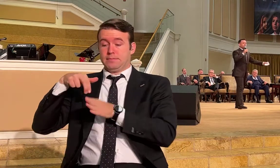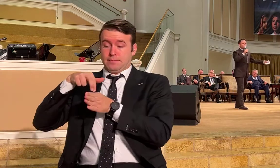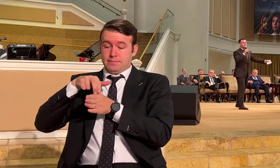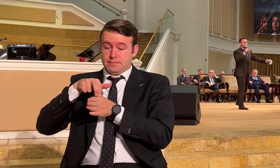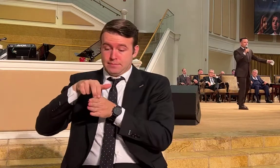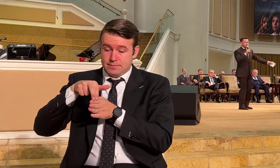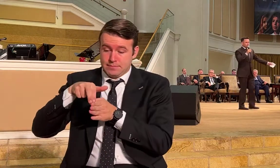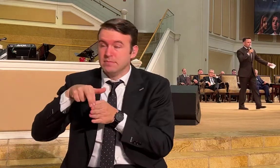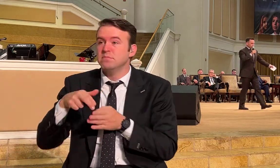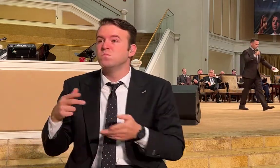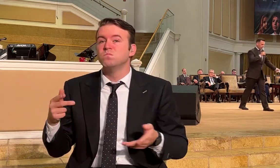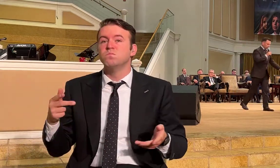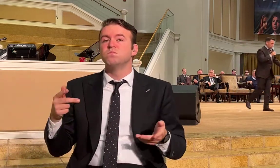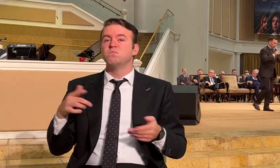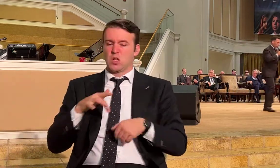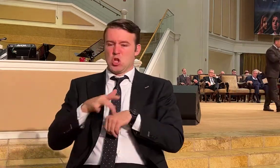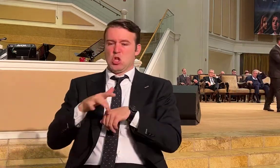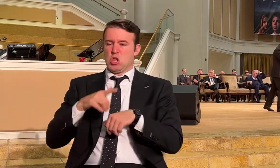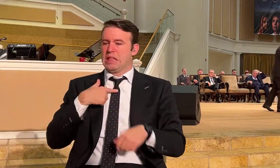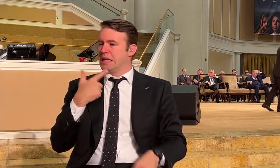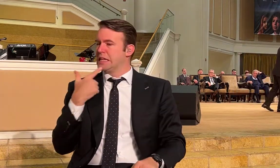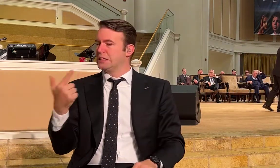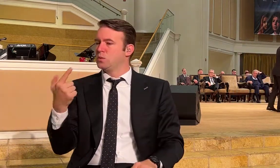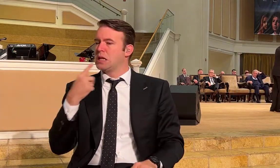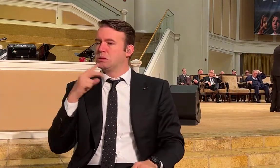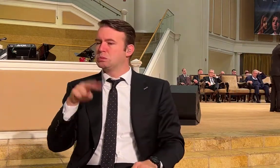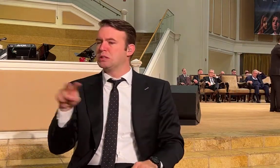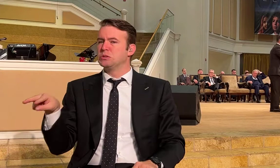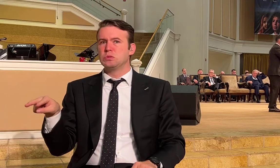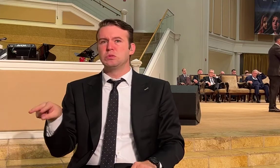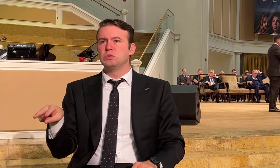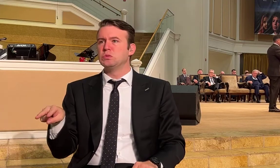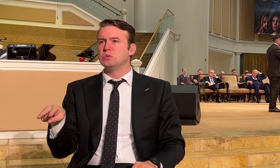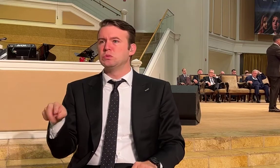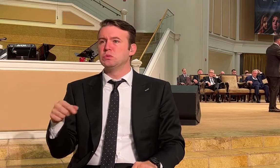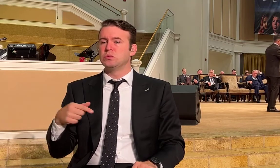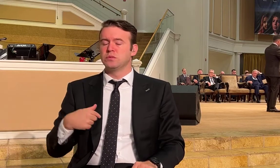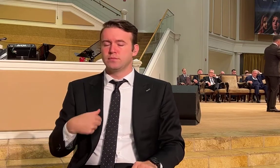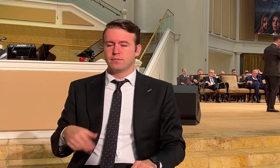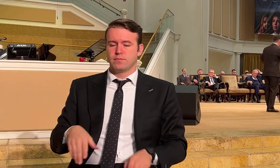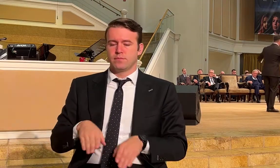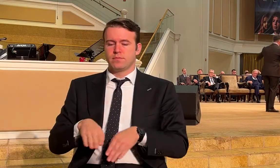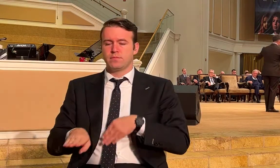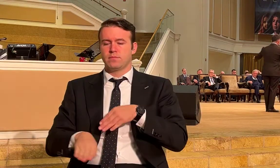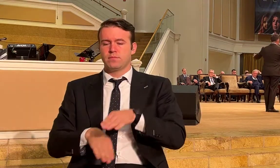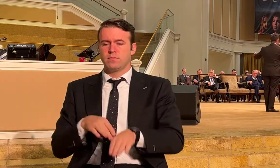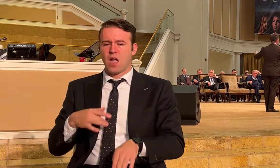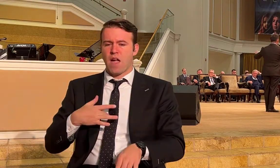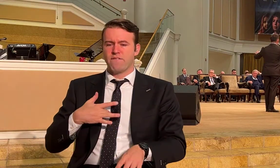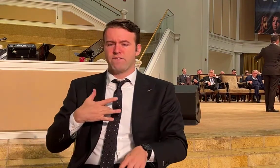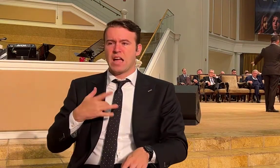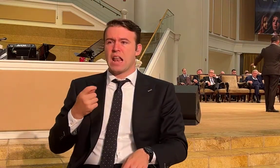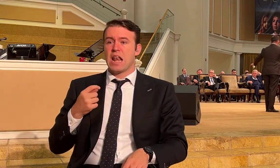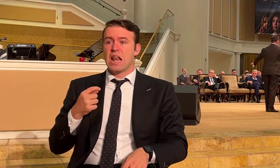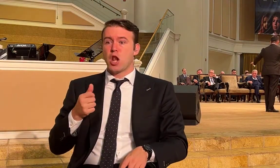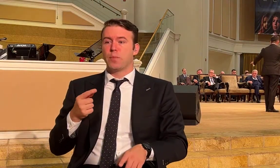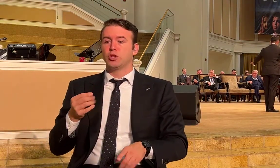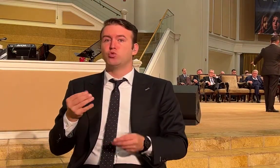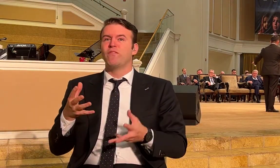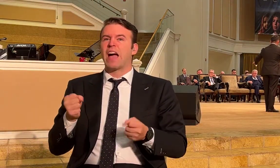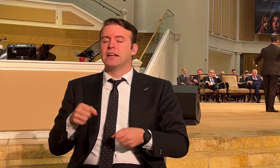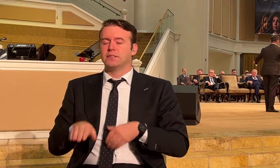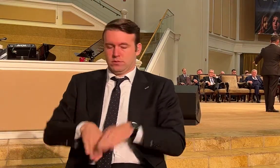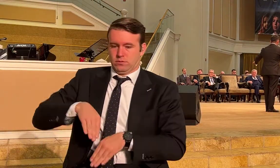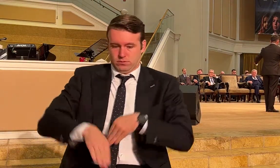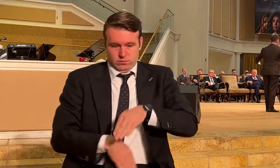plate, just as an early 21, 22-year-old, and I found myself getting a little too ahead of my